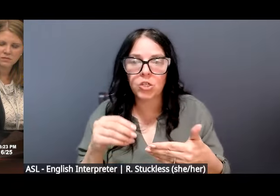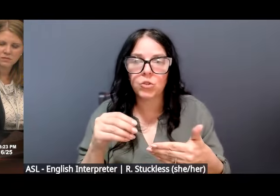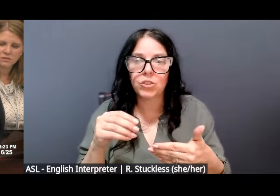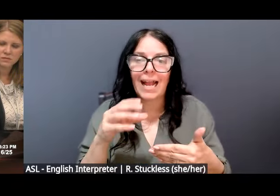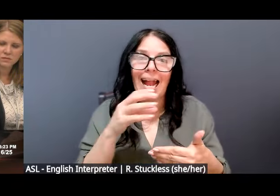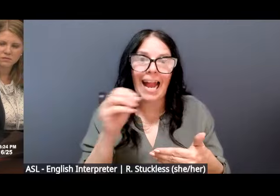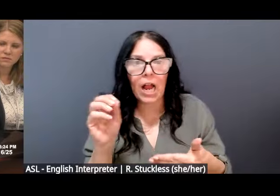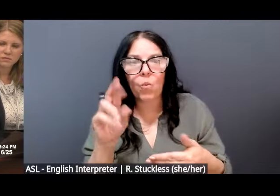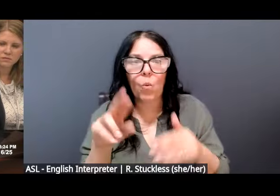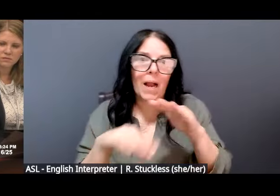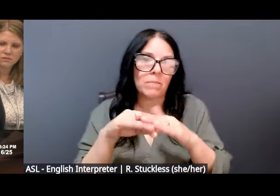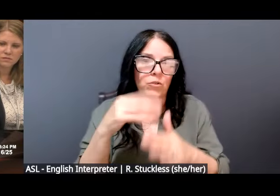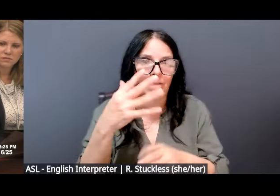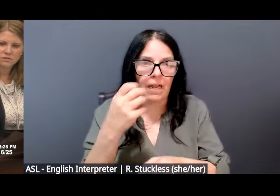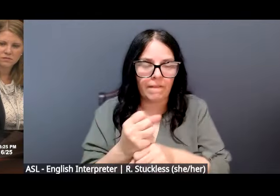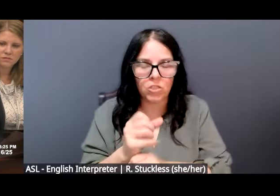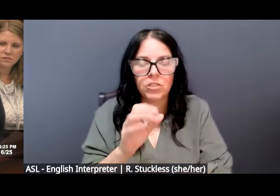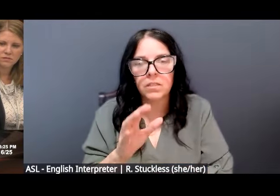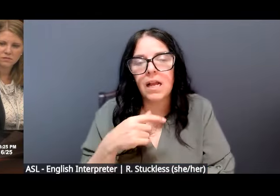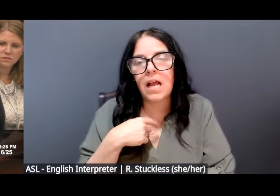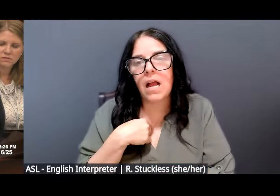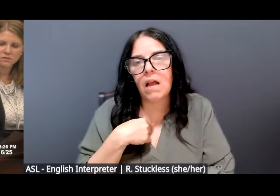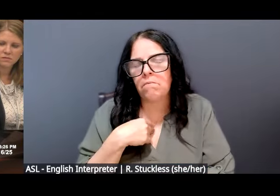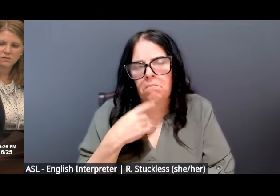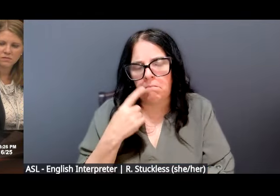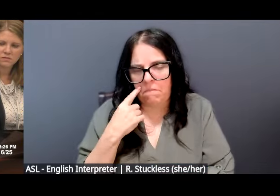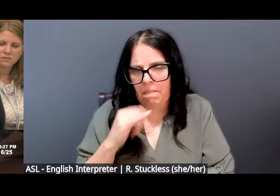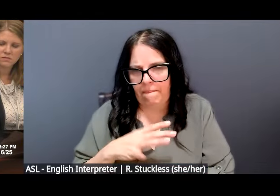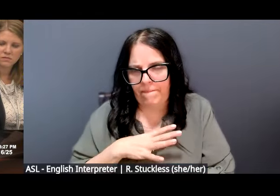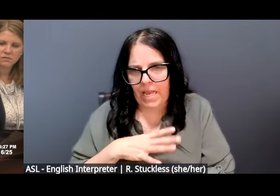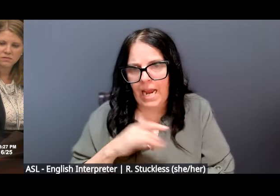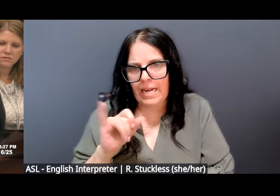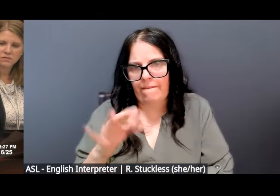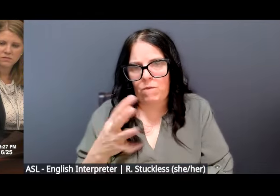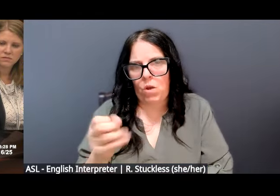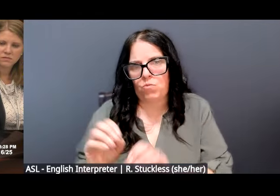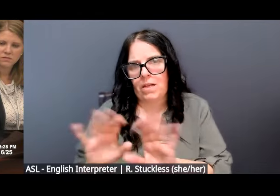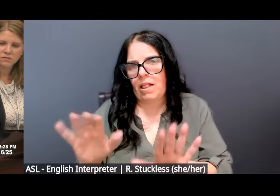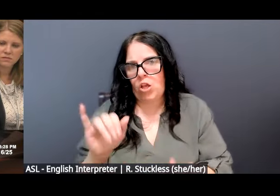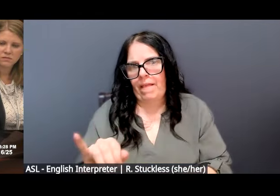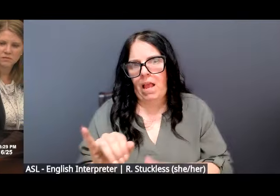think there's that's fine if we want to spell that out as well. I'm fine with that.